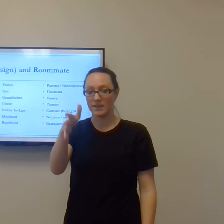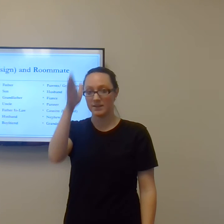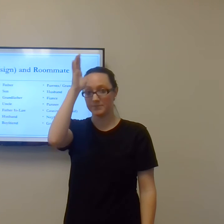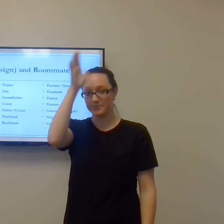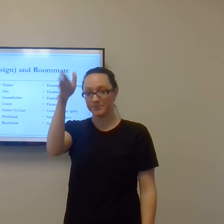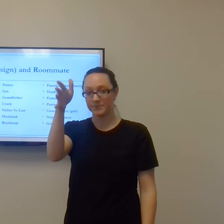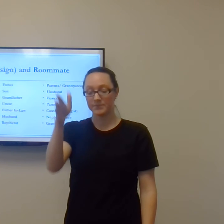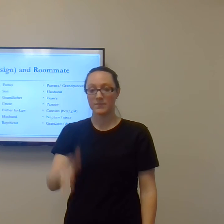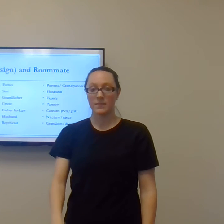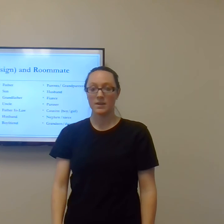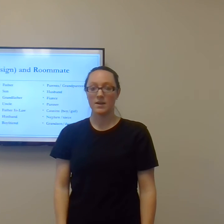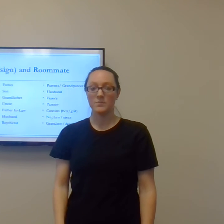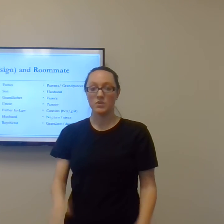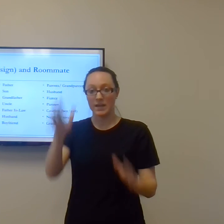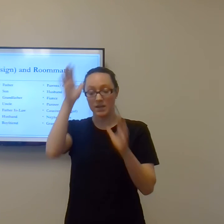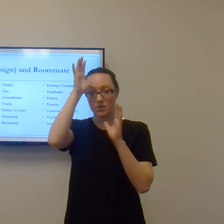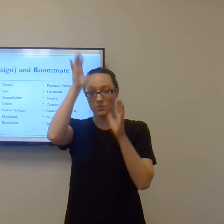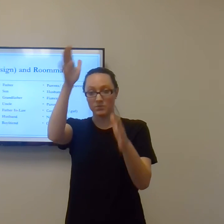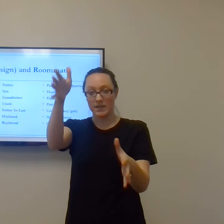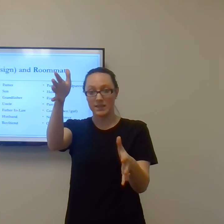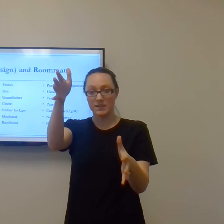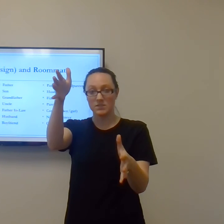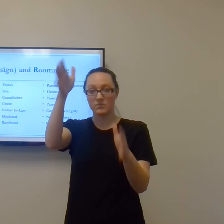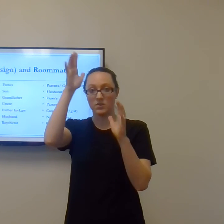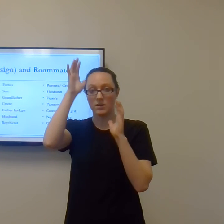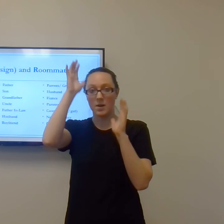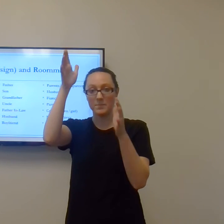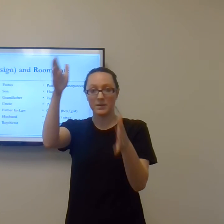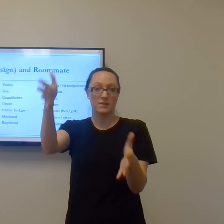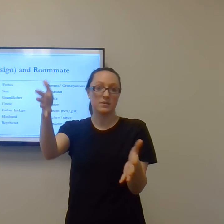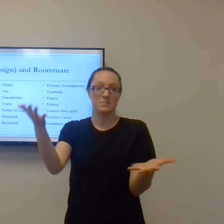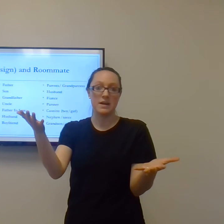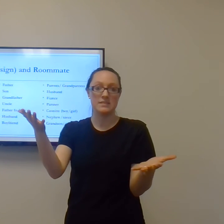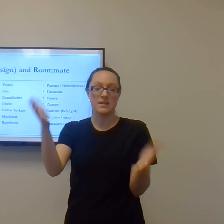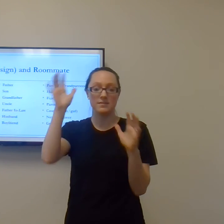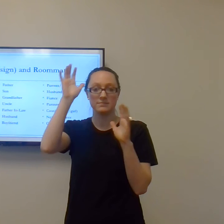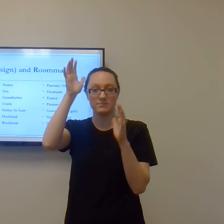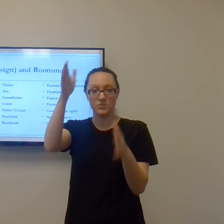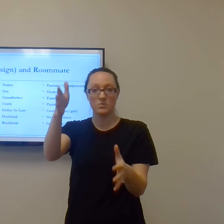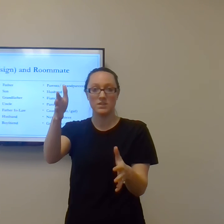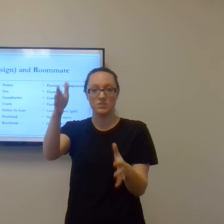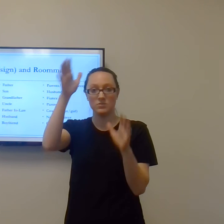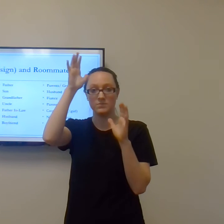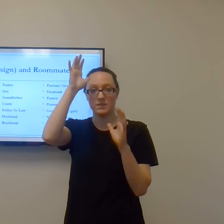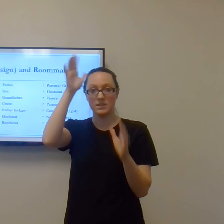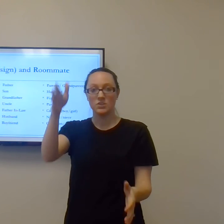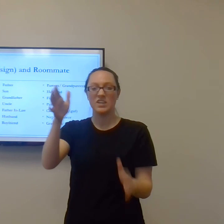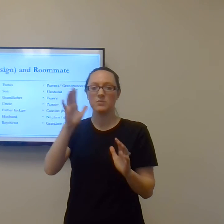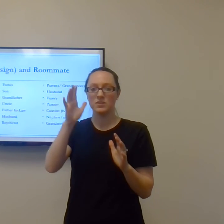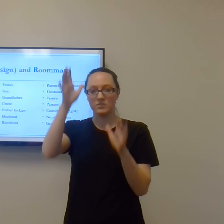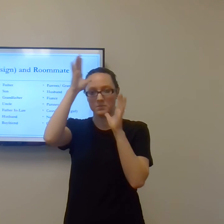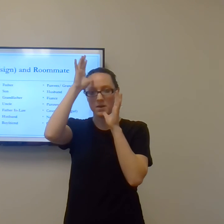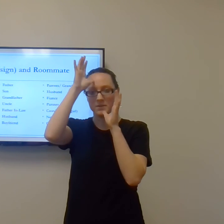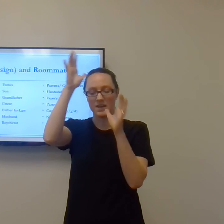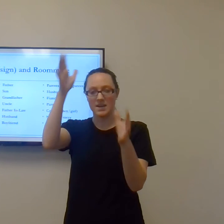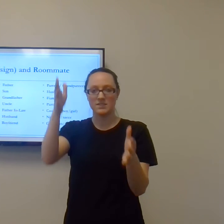that. You can go like this for a combined sign if you wanted to. You can't really do it for mom and dad. It's